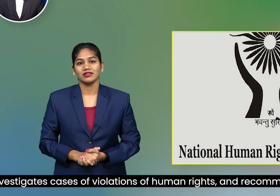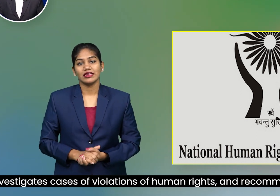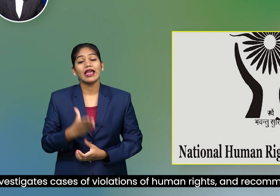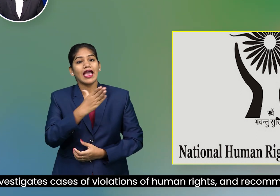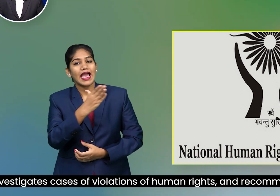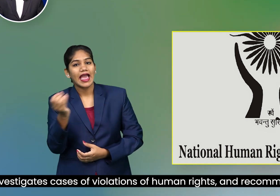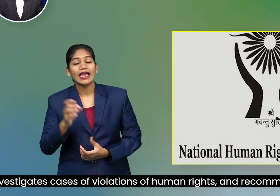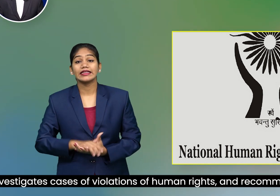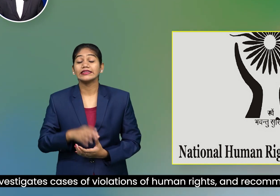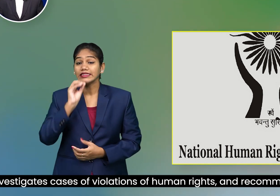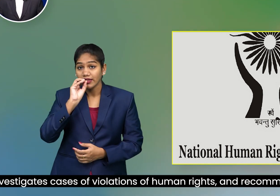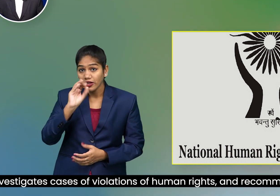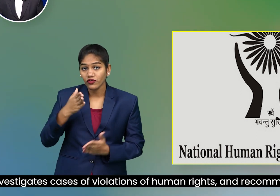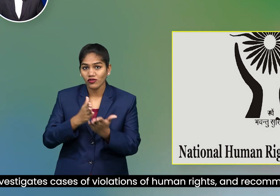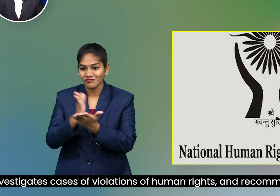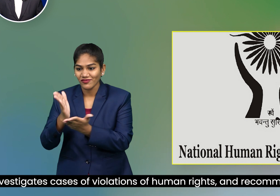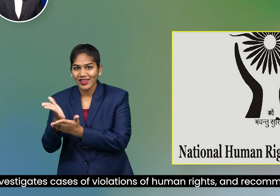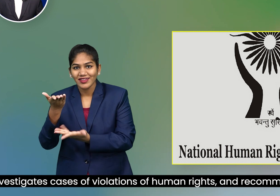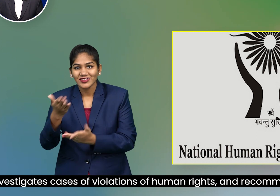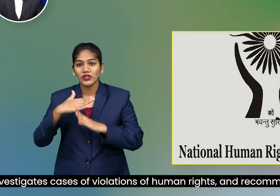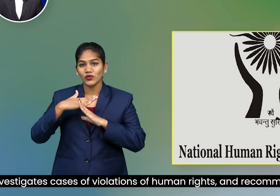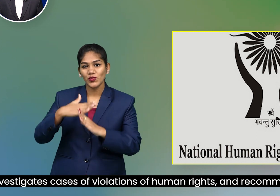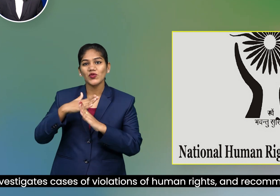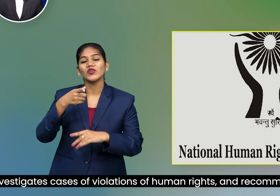And recommends ways to protect rights.